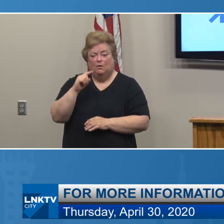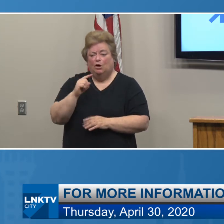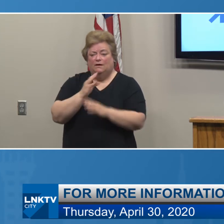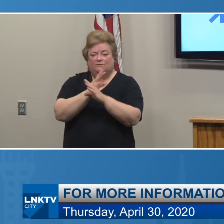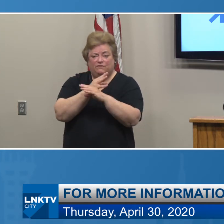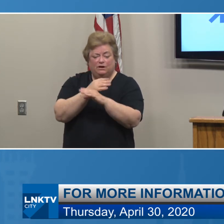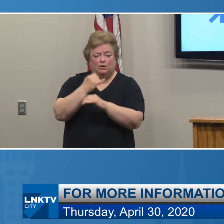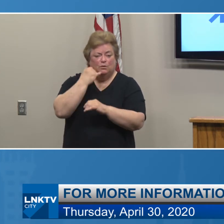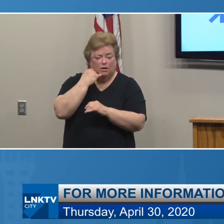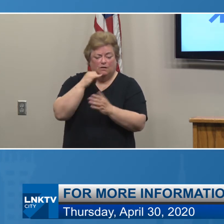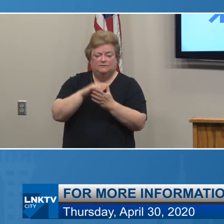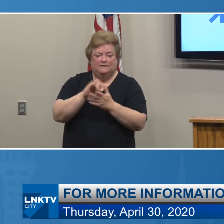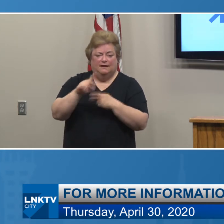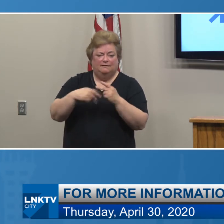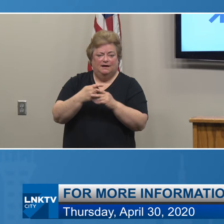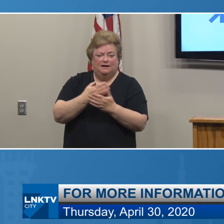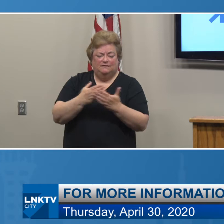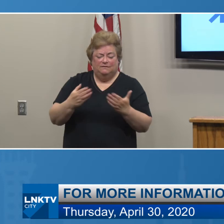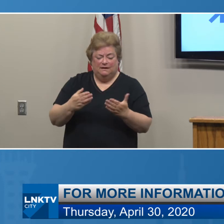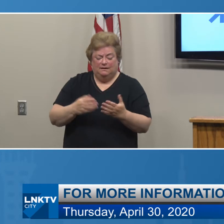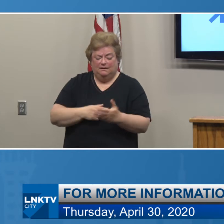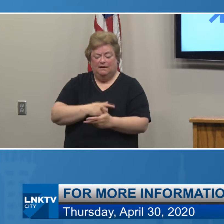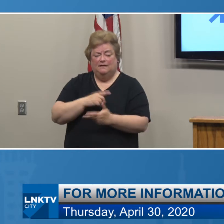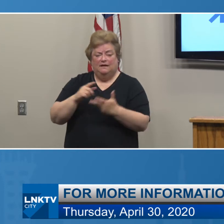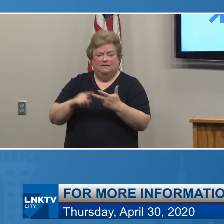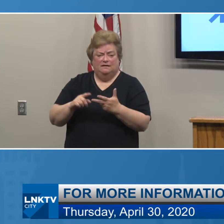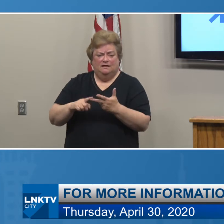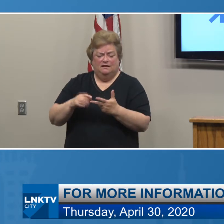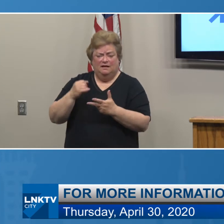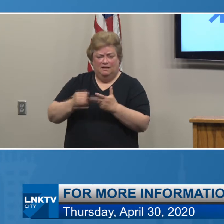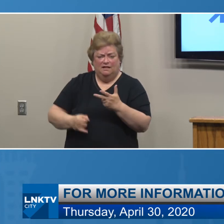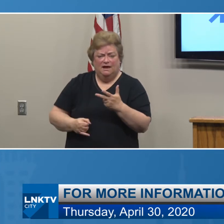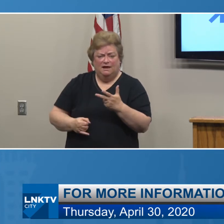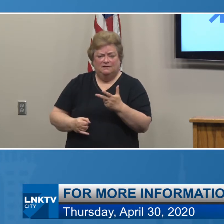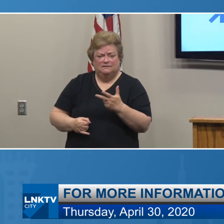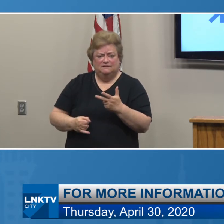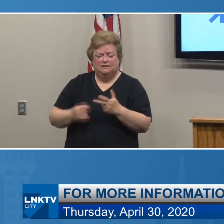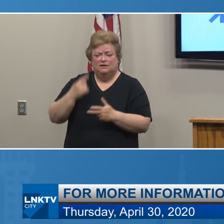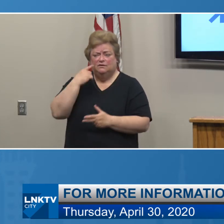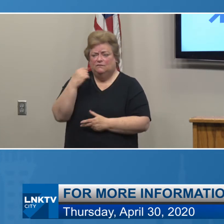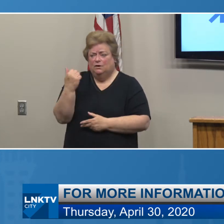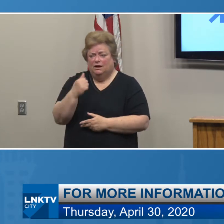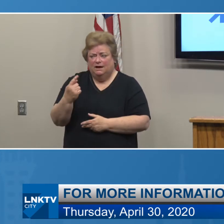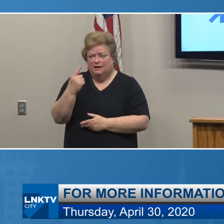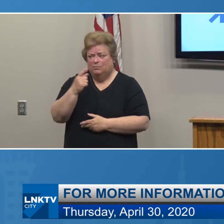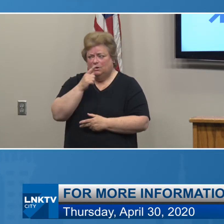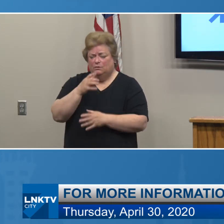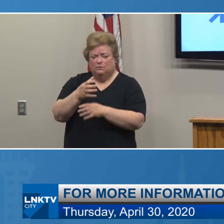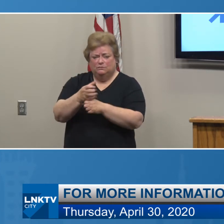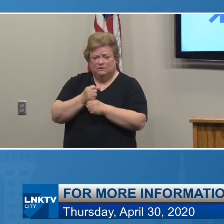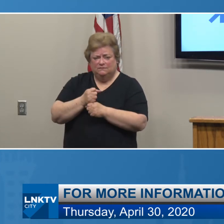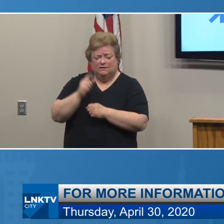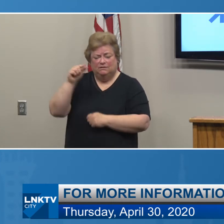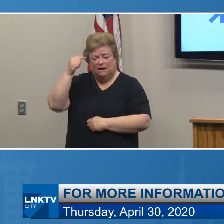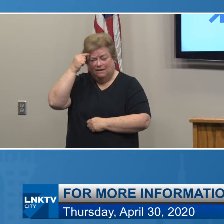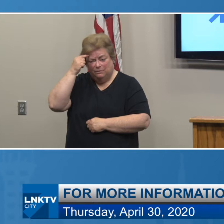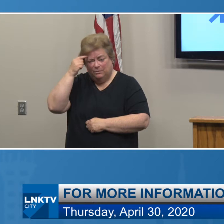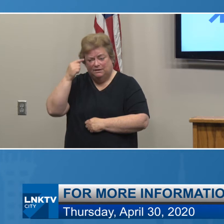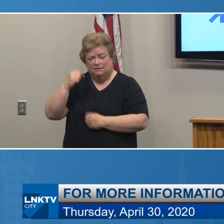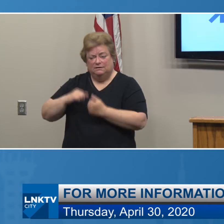those types of things. And then the last is for anyone receiving a government